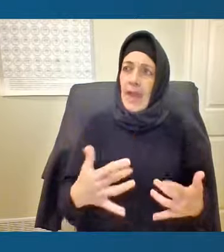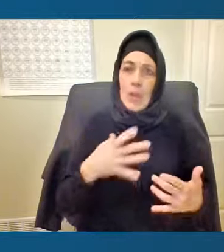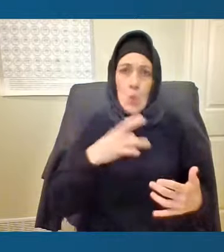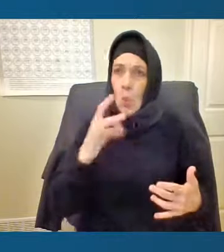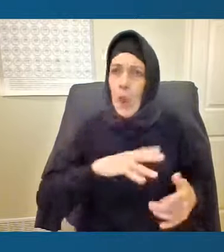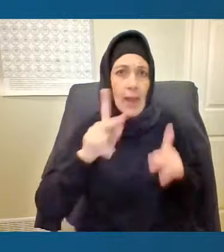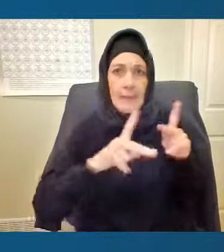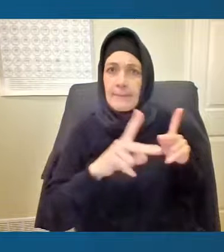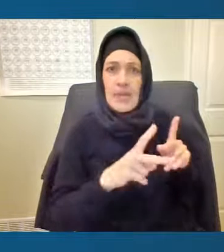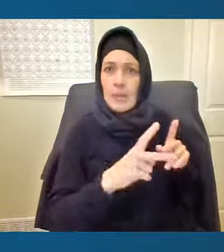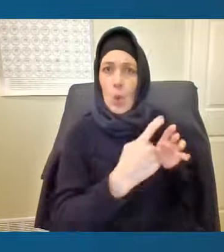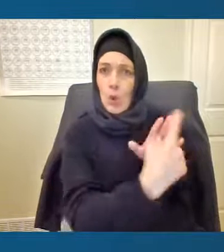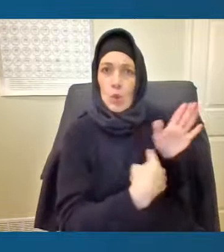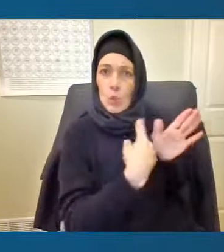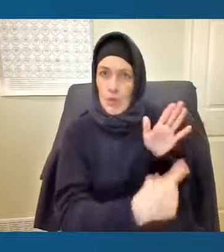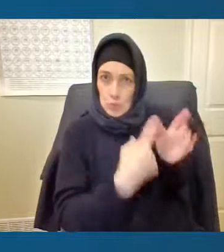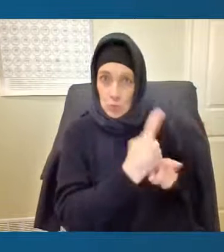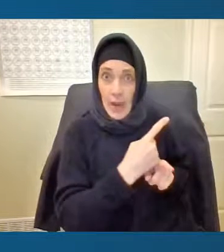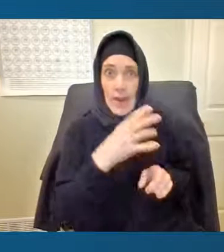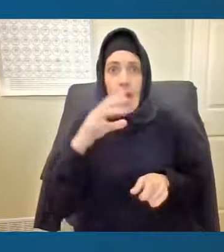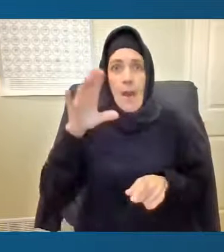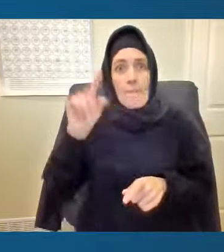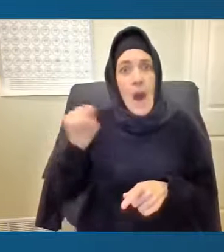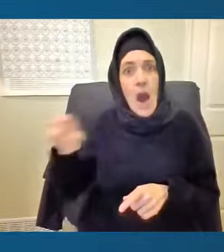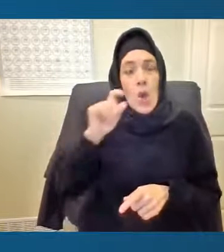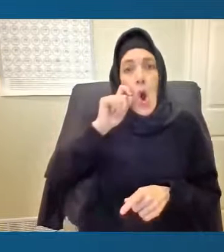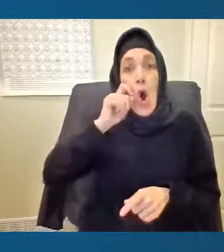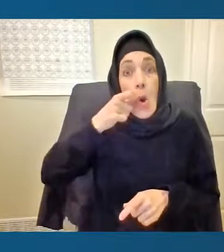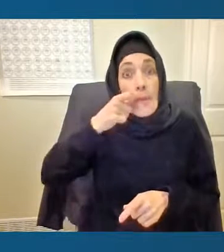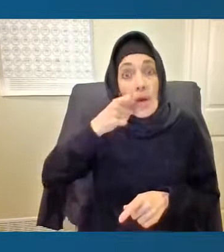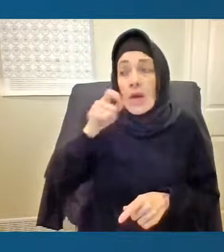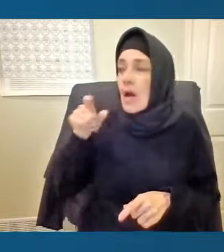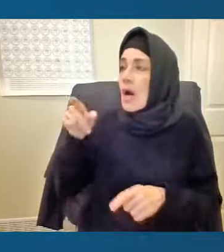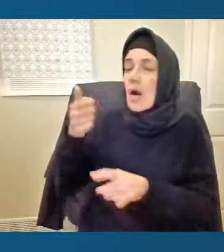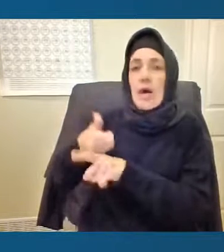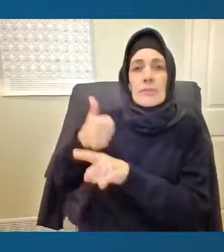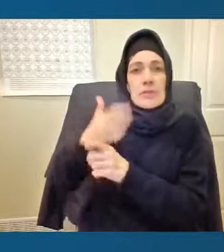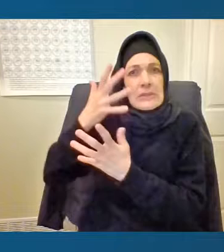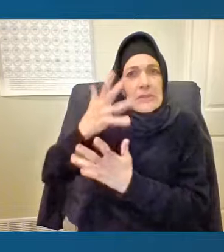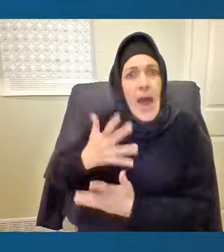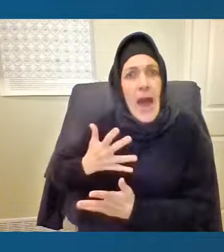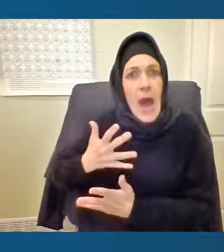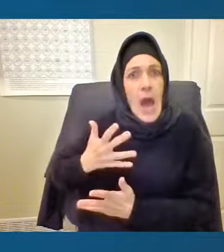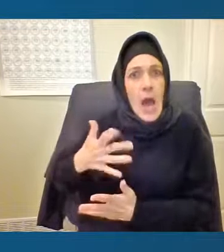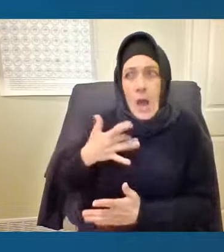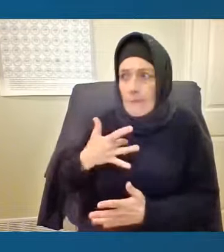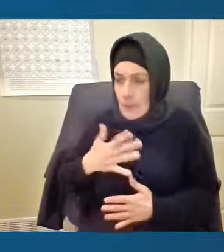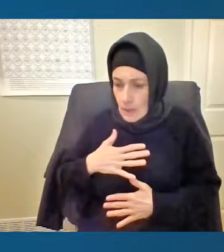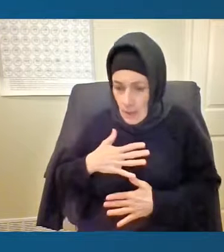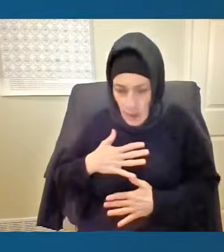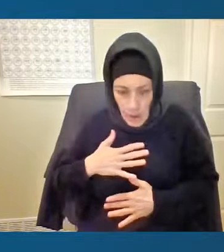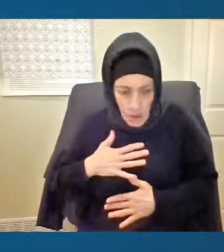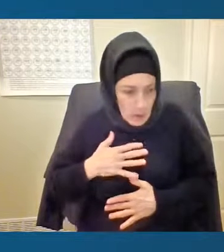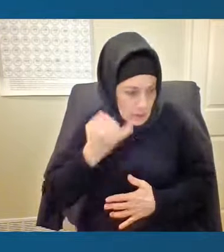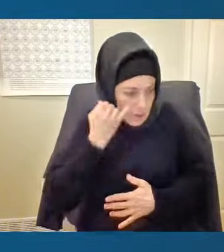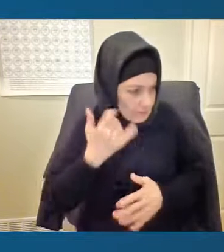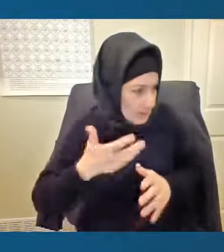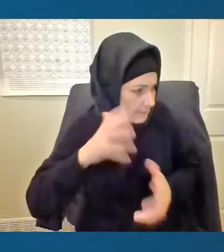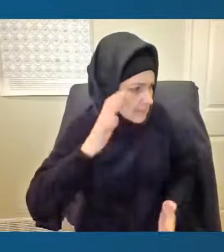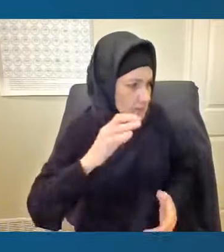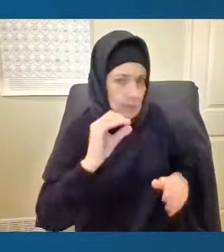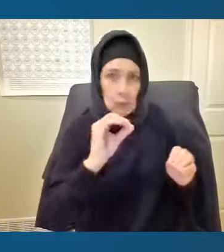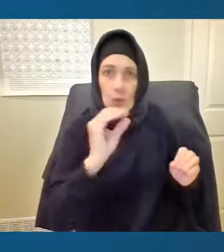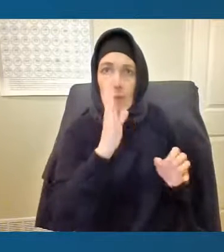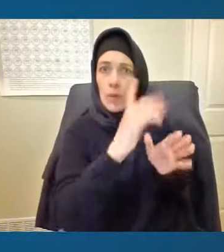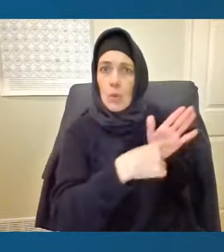ibn Khattab is sitting there in a deep state of like sadness. Like, man, I'm messed up. His boy comes in. Yo, what's wrong